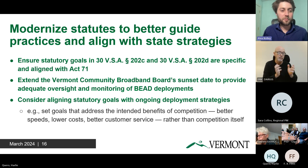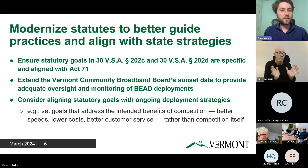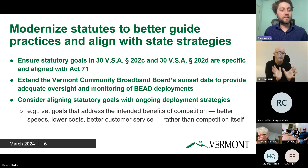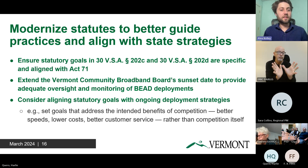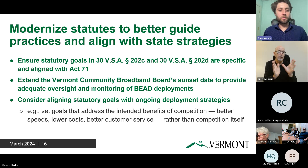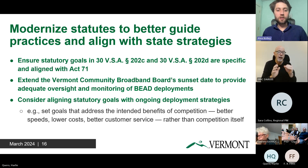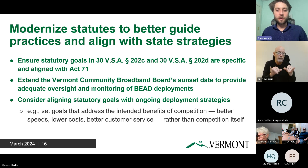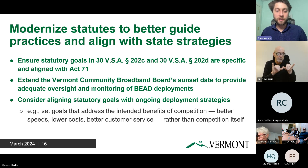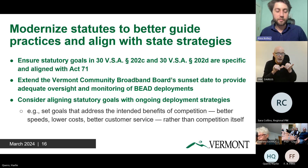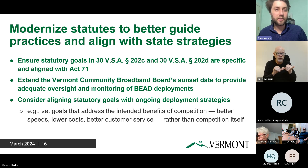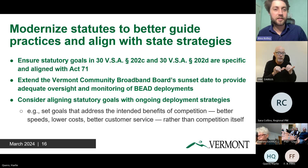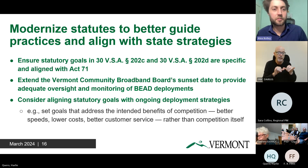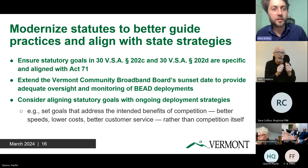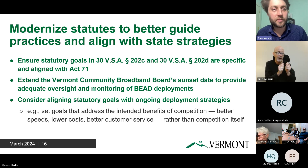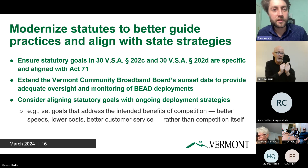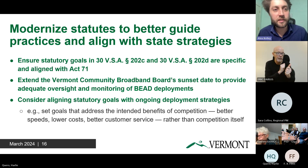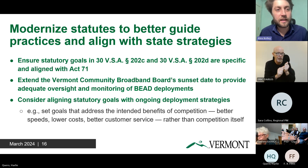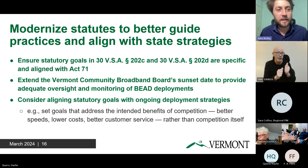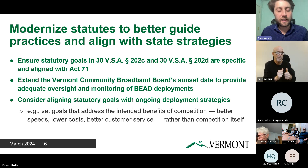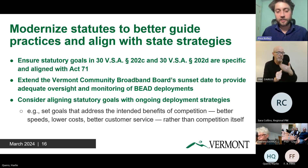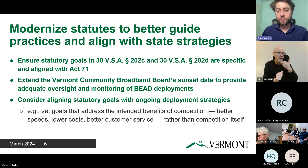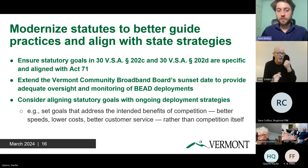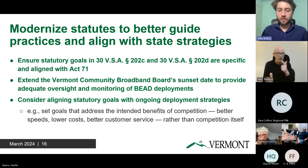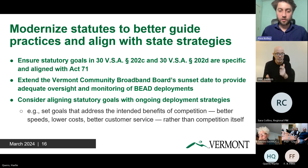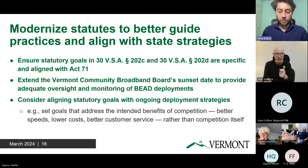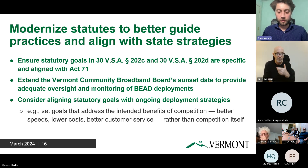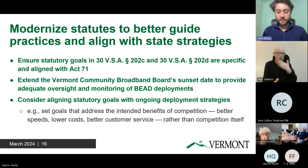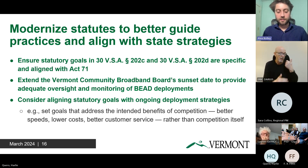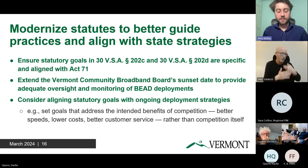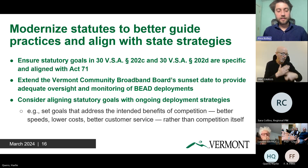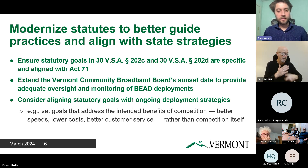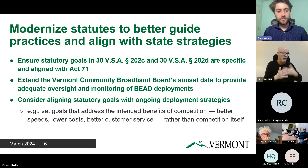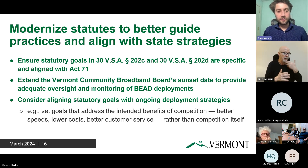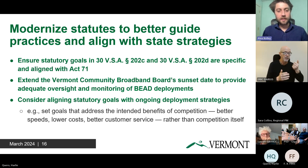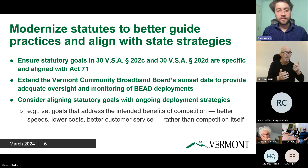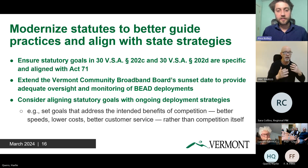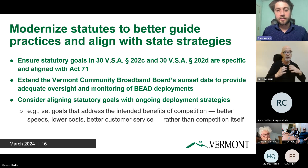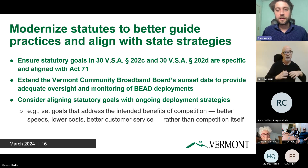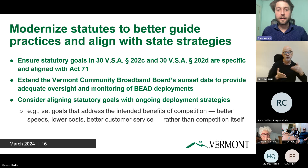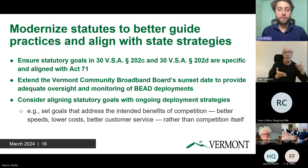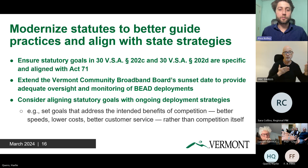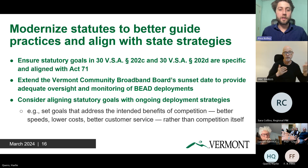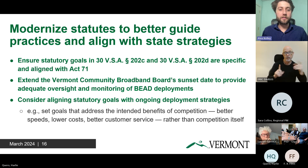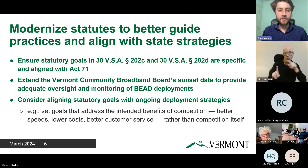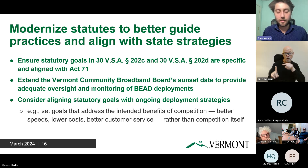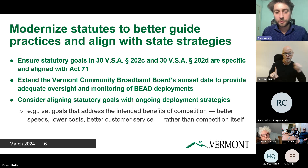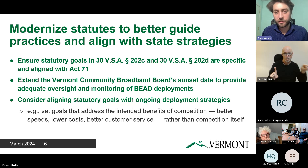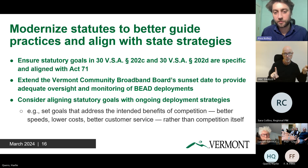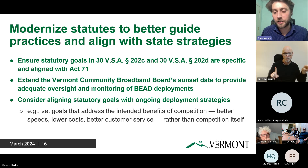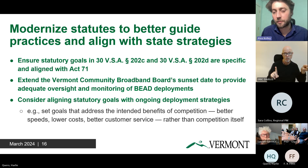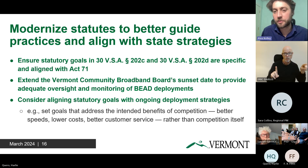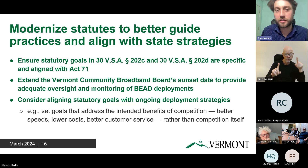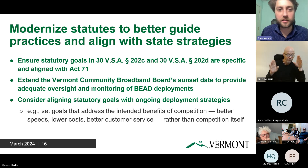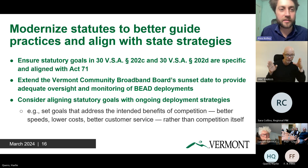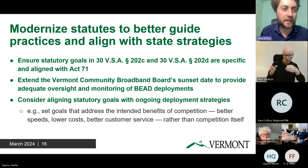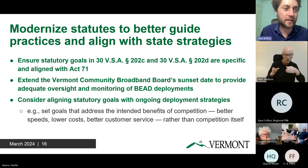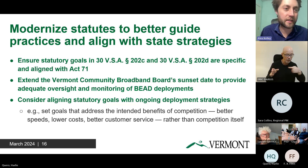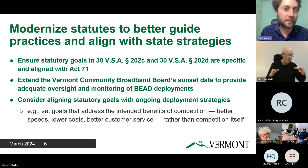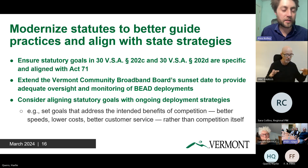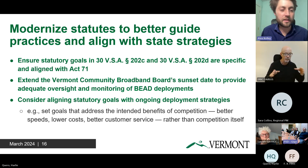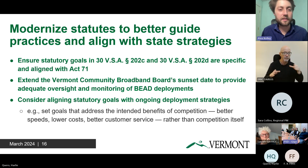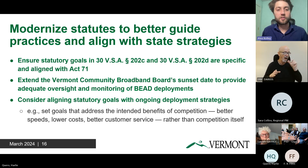are better speeds, lower costs, better customer service. And that should be the goal that the state sets its eyes on, rather than competition for